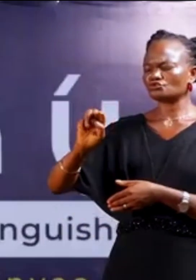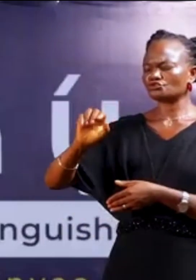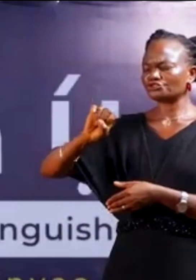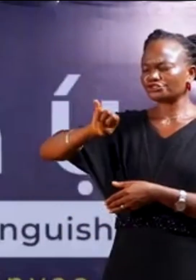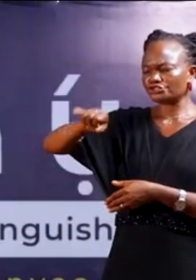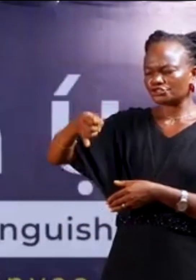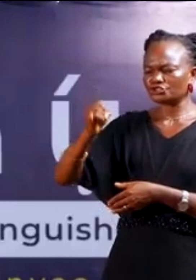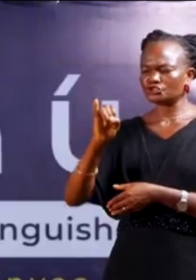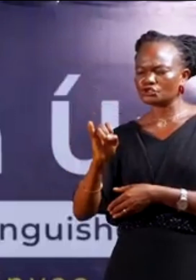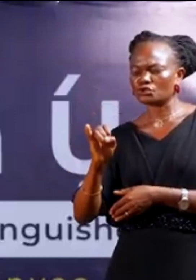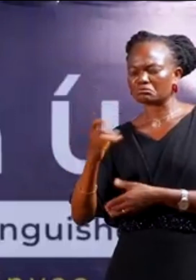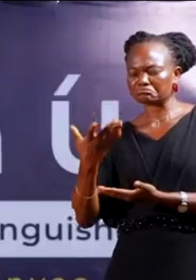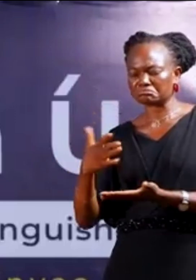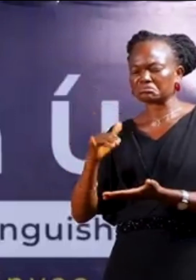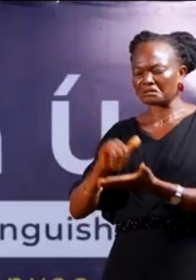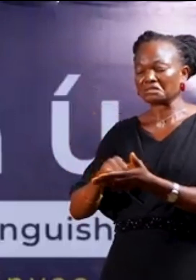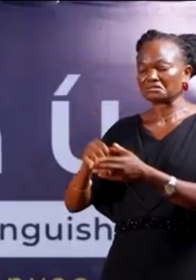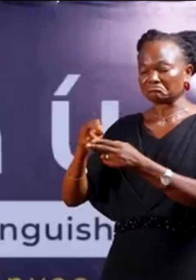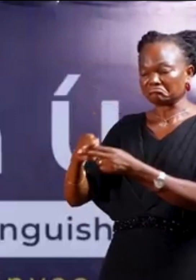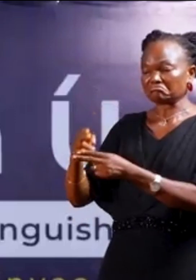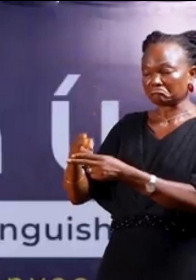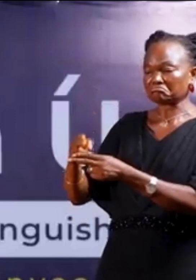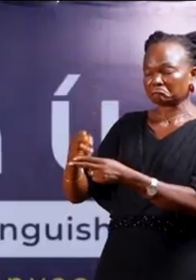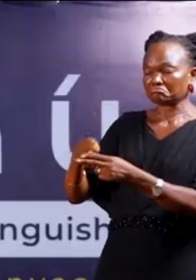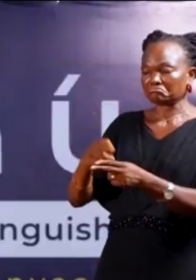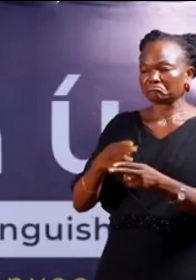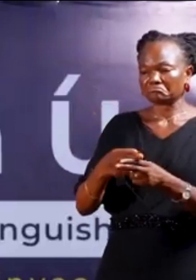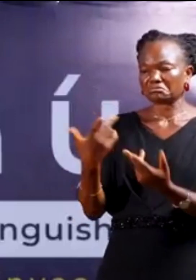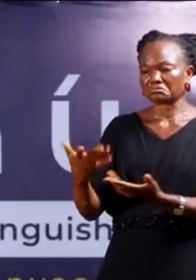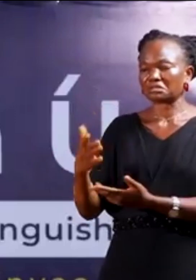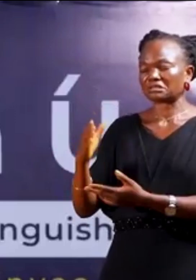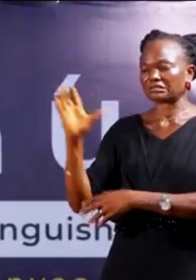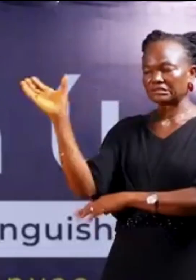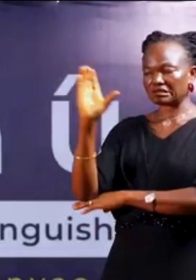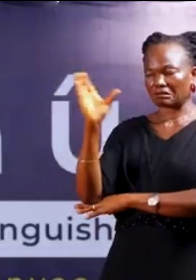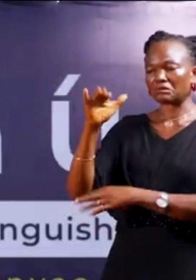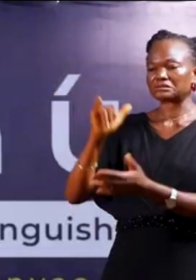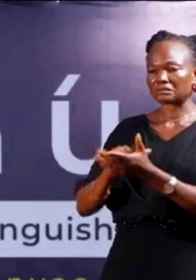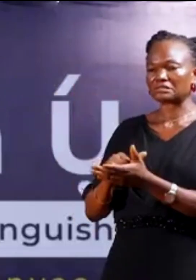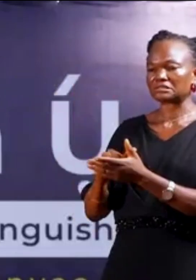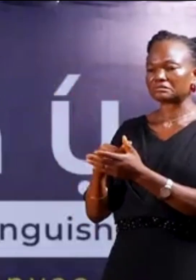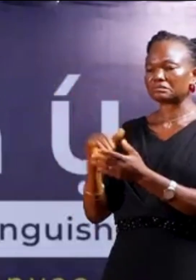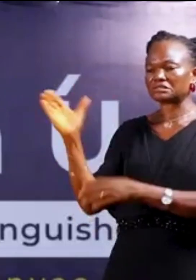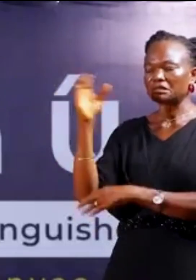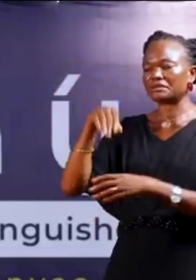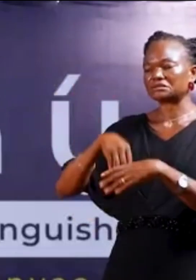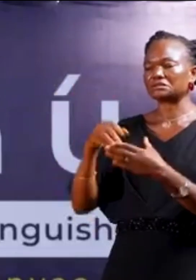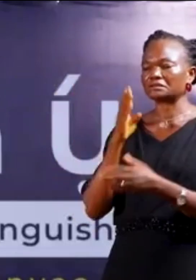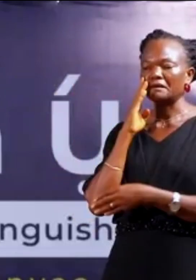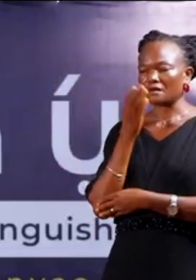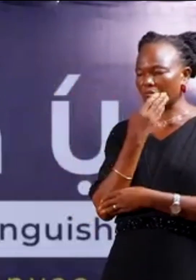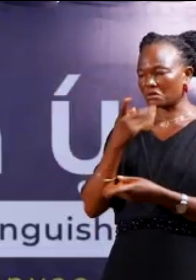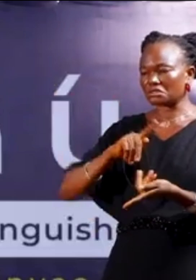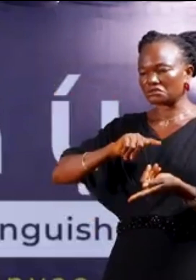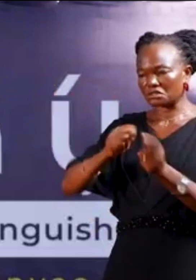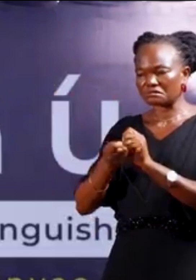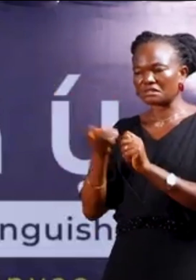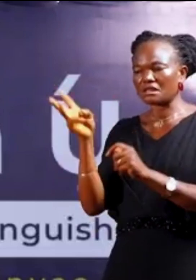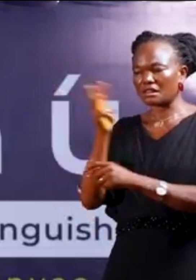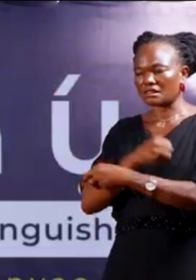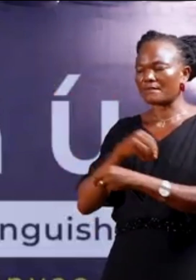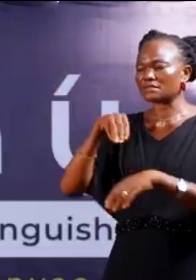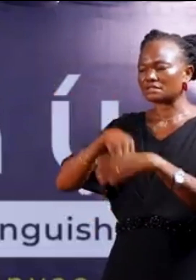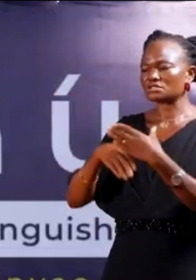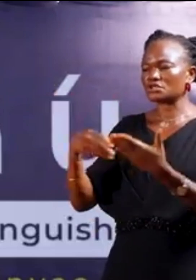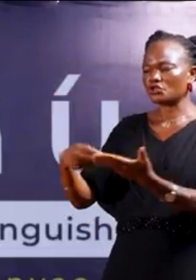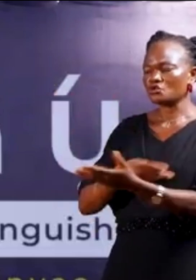basically Ayajoko lecture. Ayajoko ceremony. Transmitting them into the New World that today they are